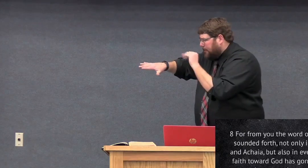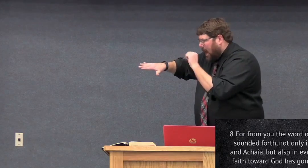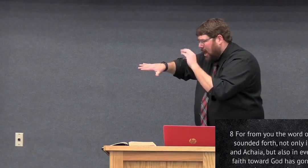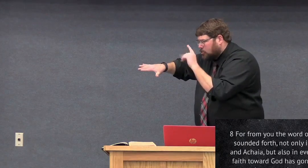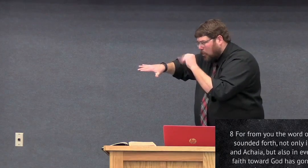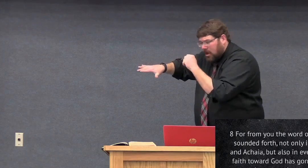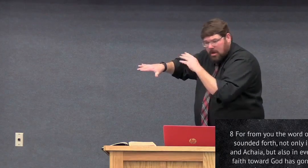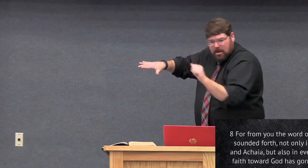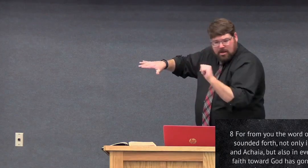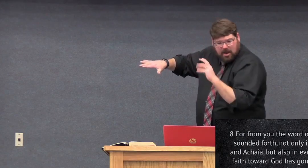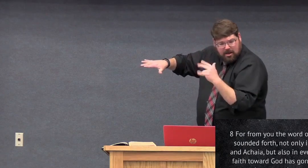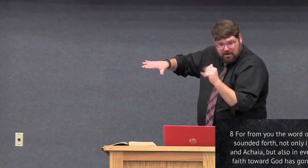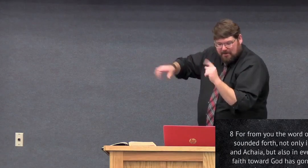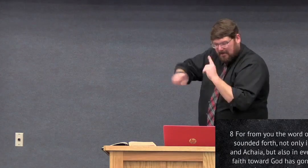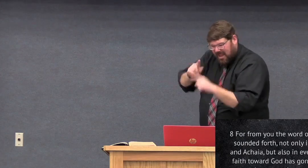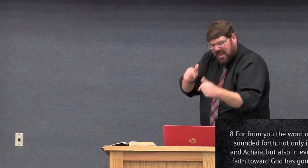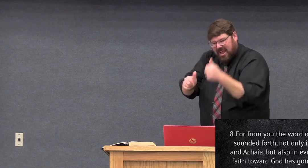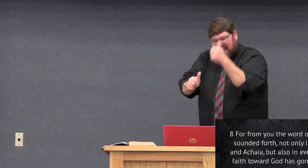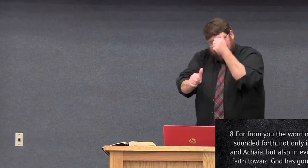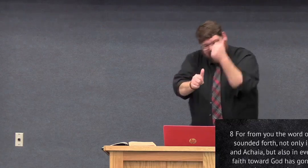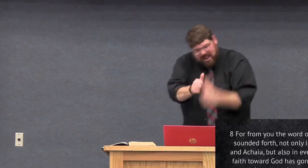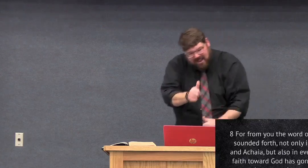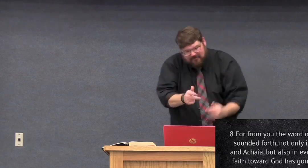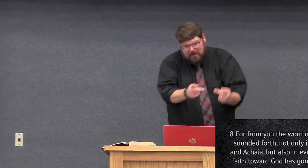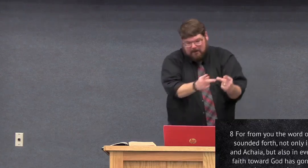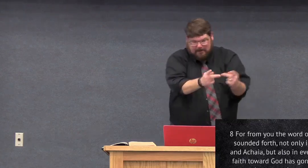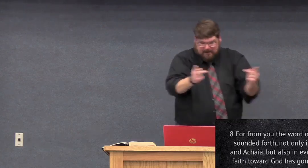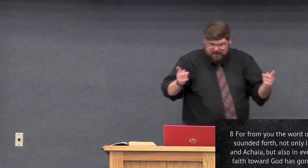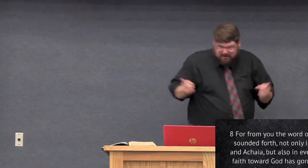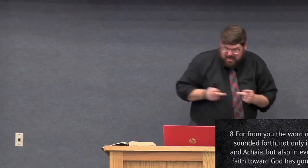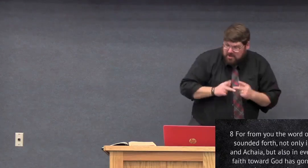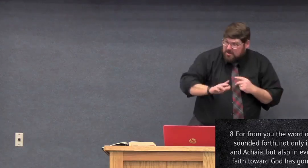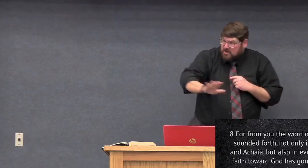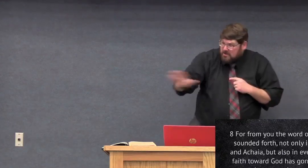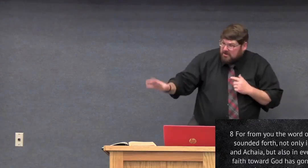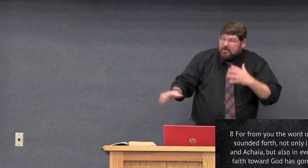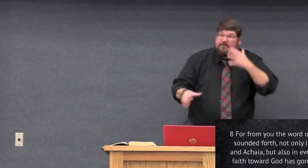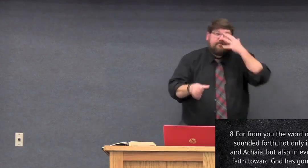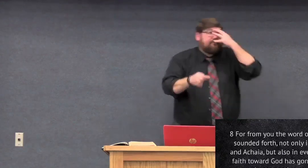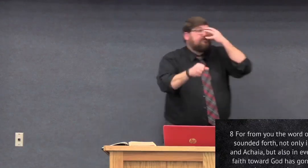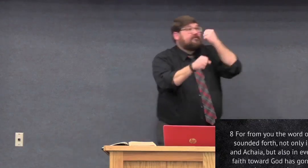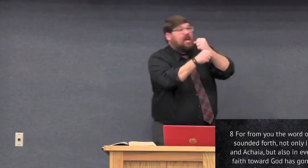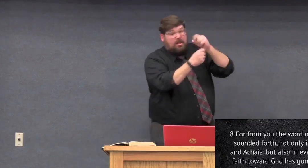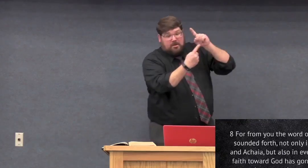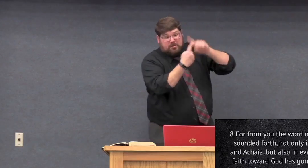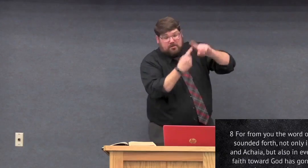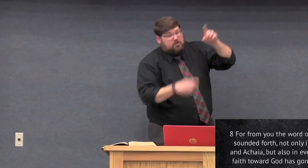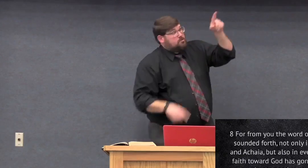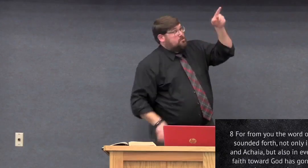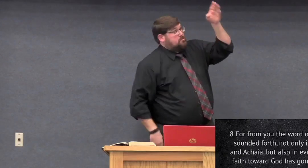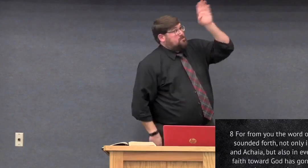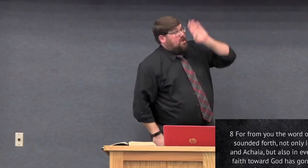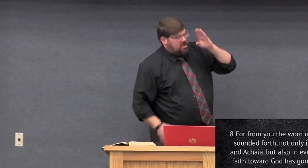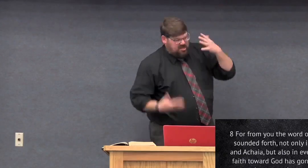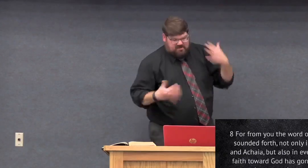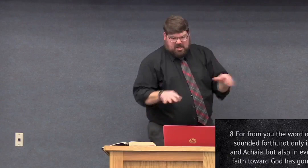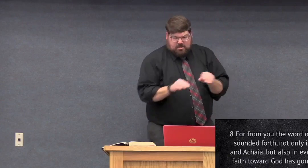only in Macedonia and Achaia, but also in every place. Your